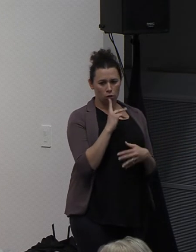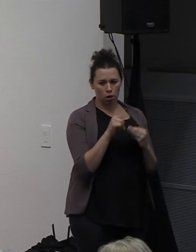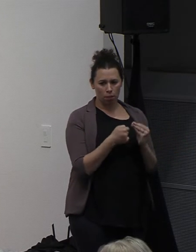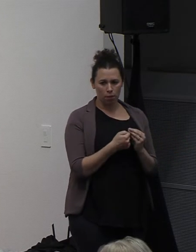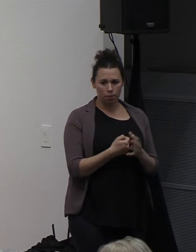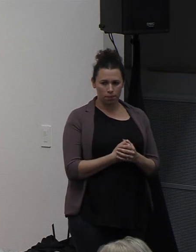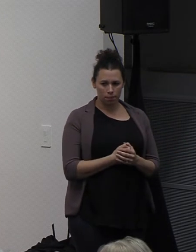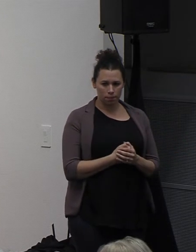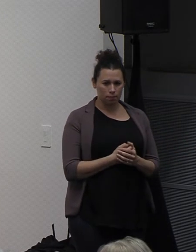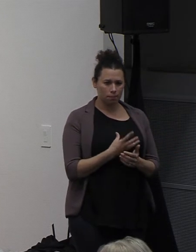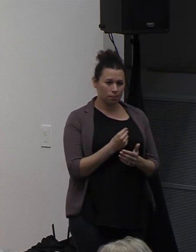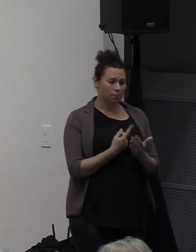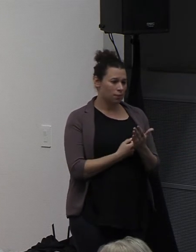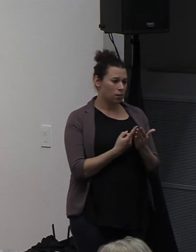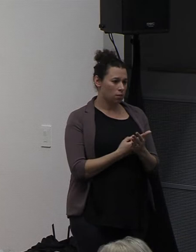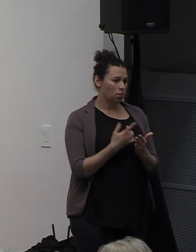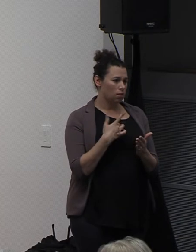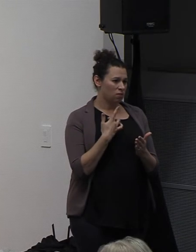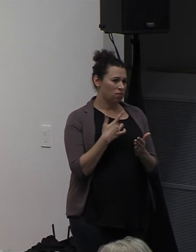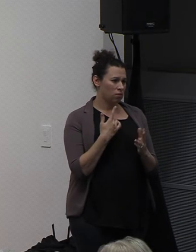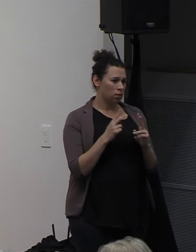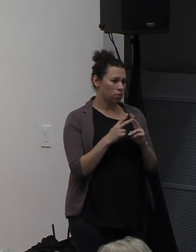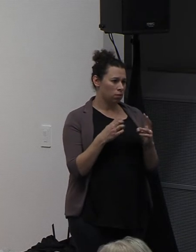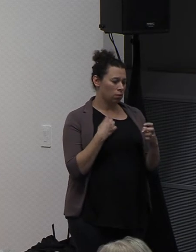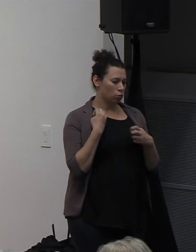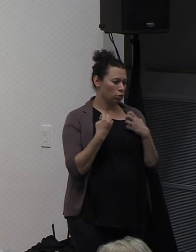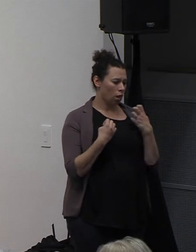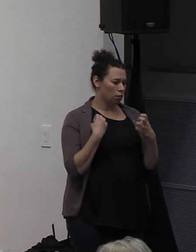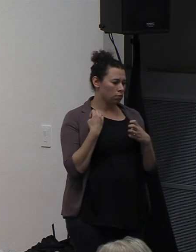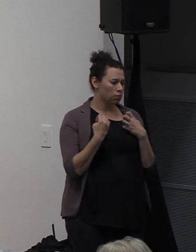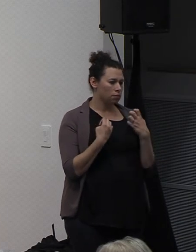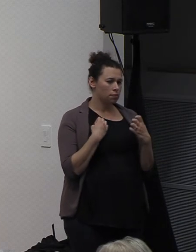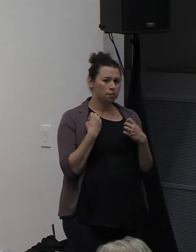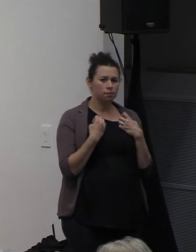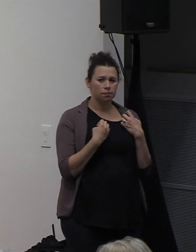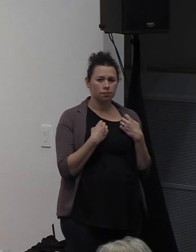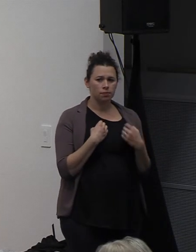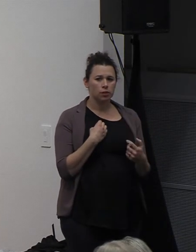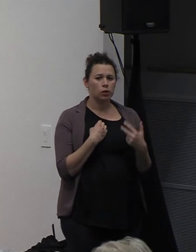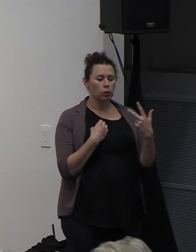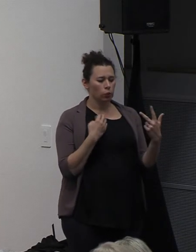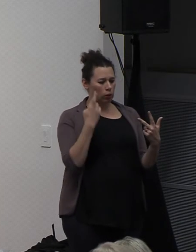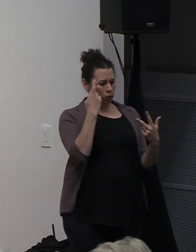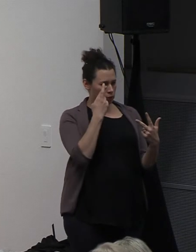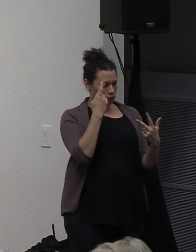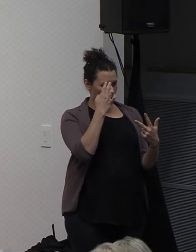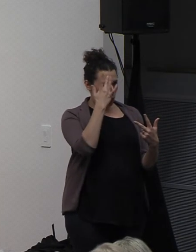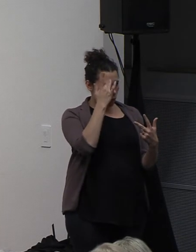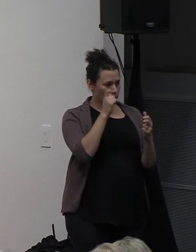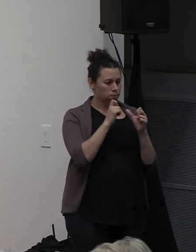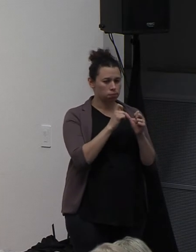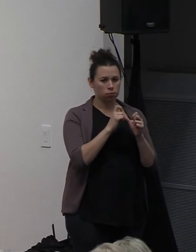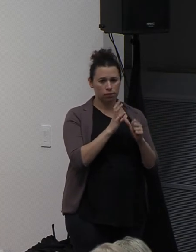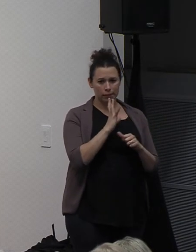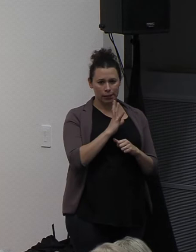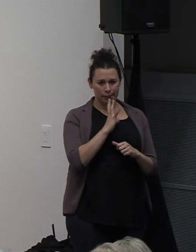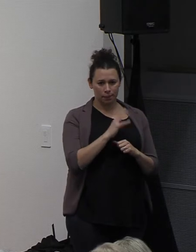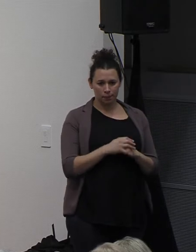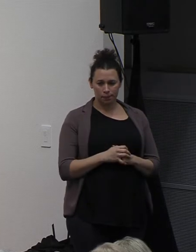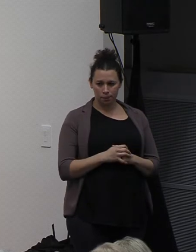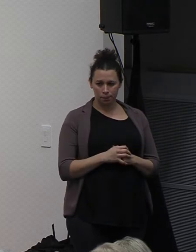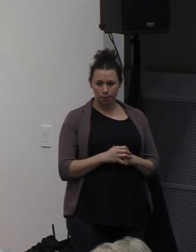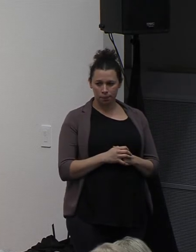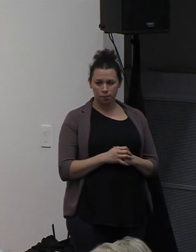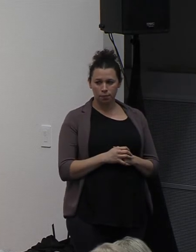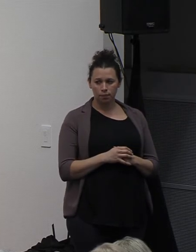very emotional at times. There are three reasons why I continue to speak. The